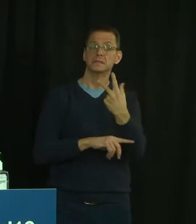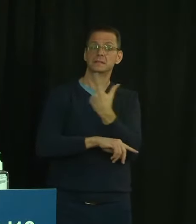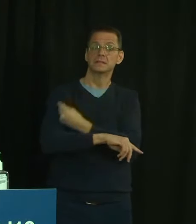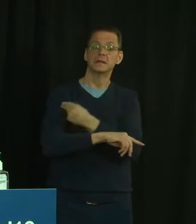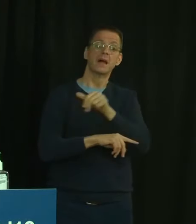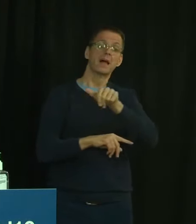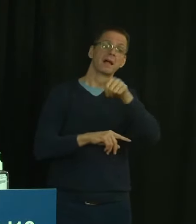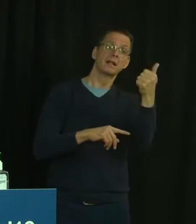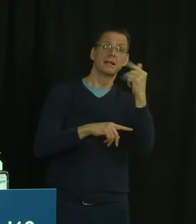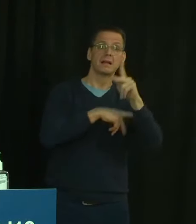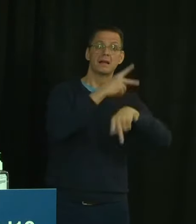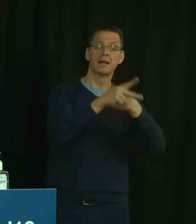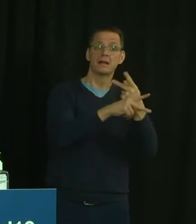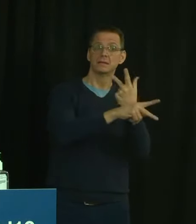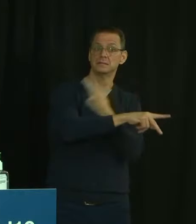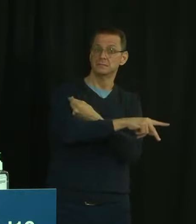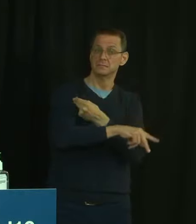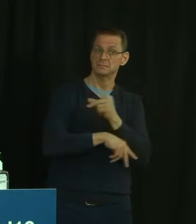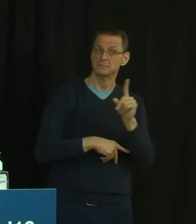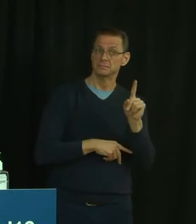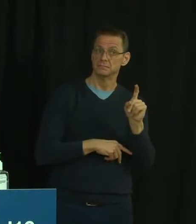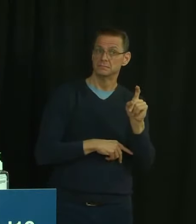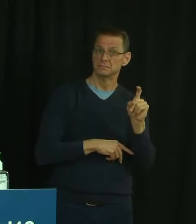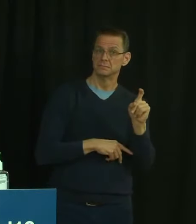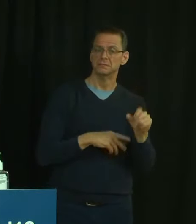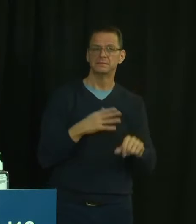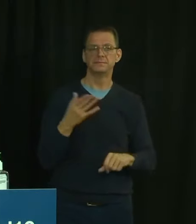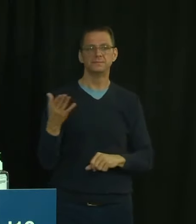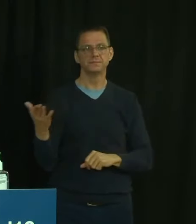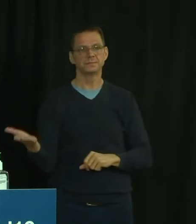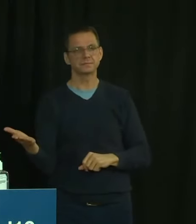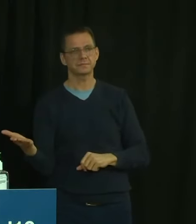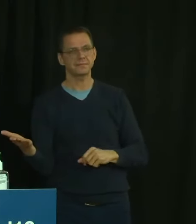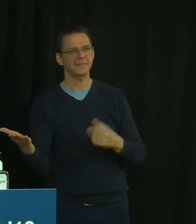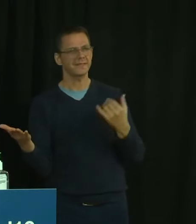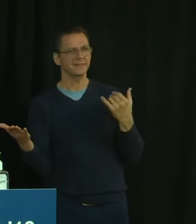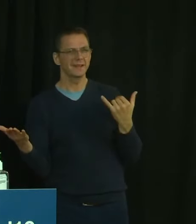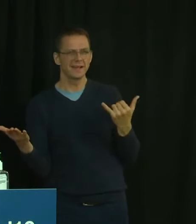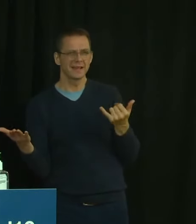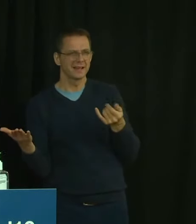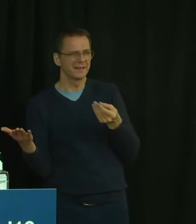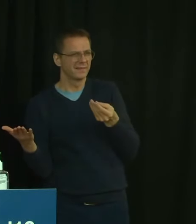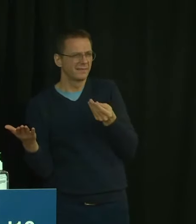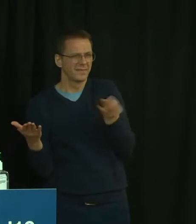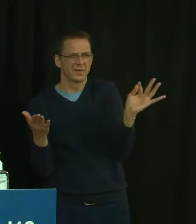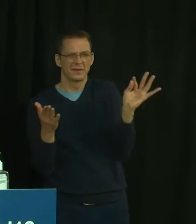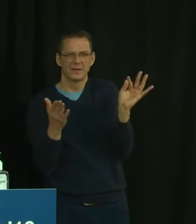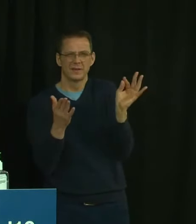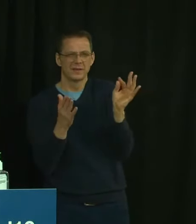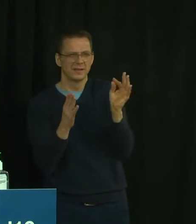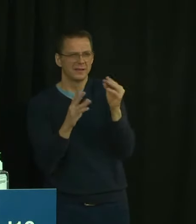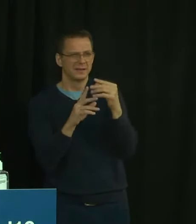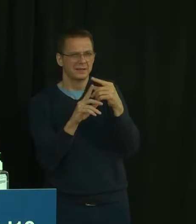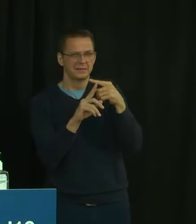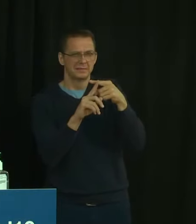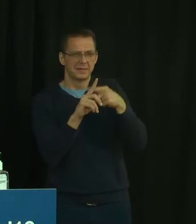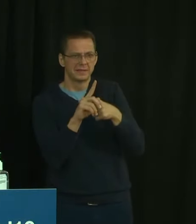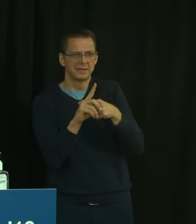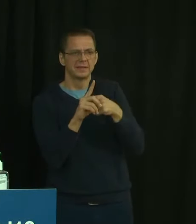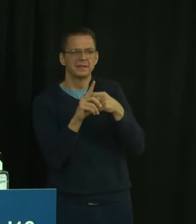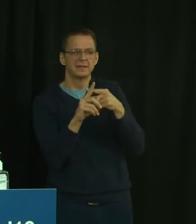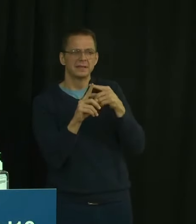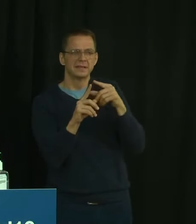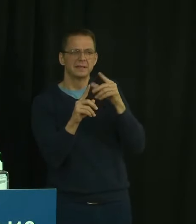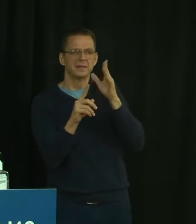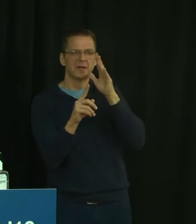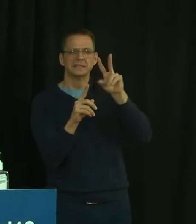we have a few months before we would be offering a second dose, and with AstraZeneca, we actually know that receiving a second dose at around